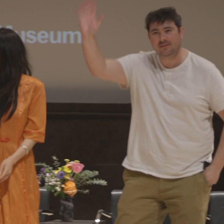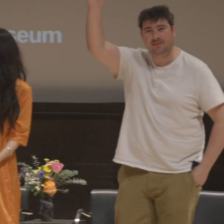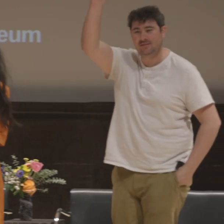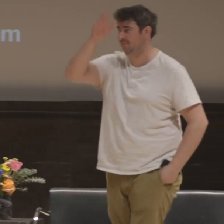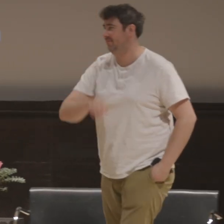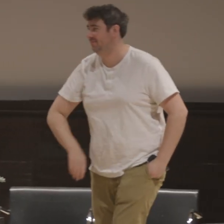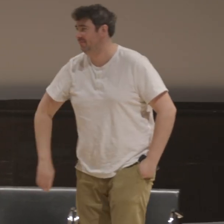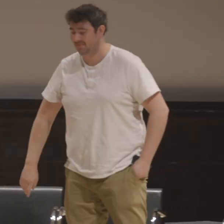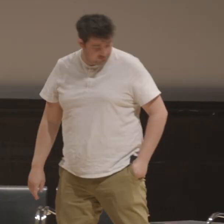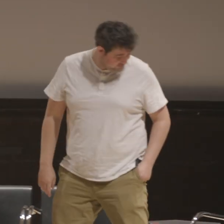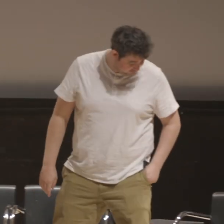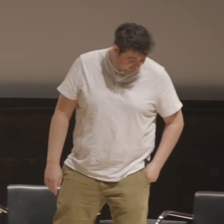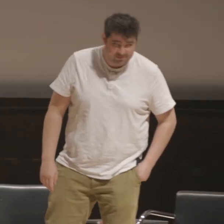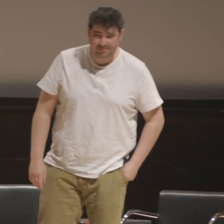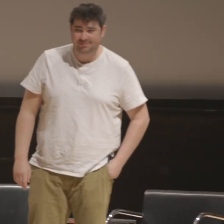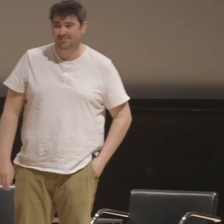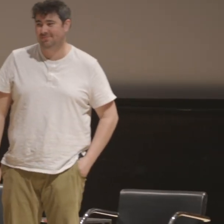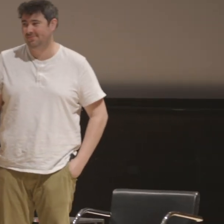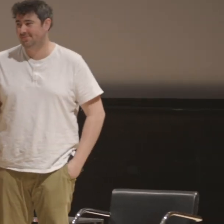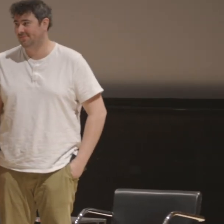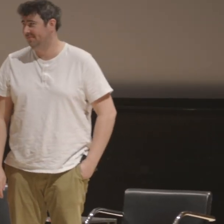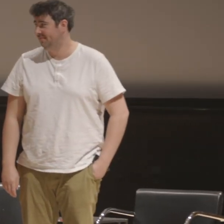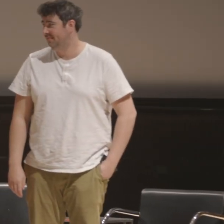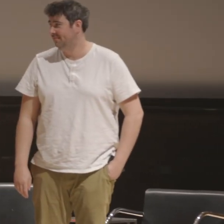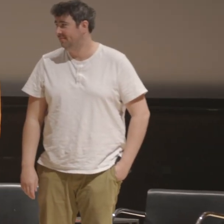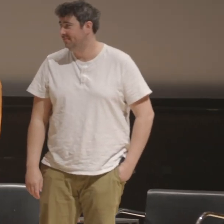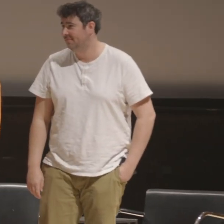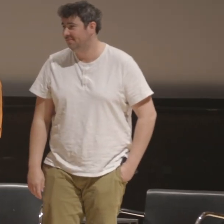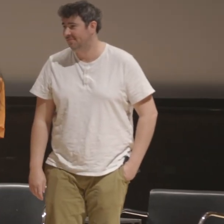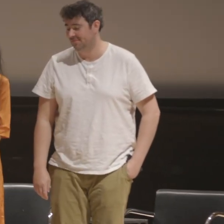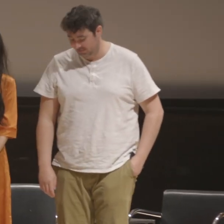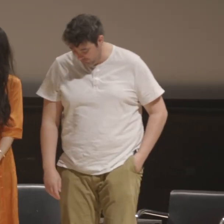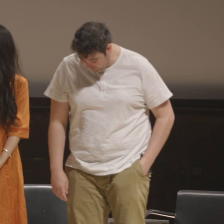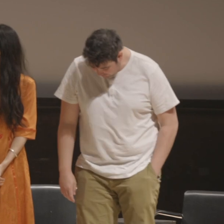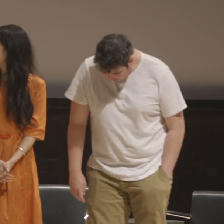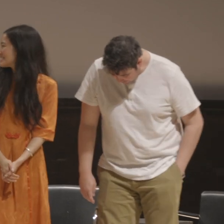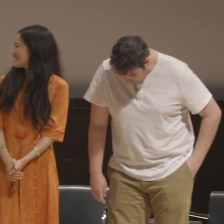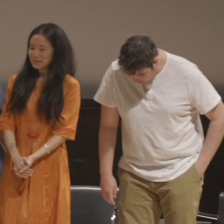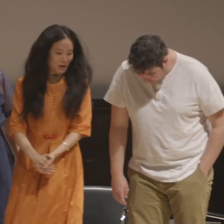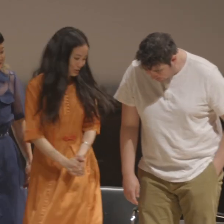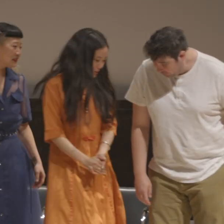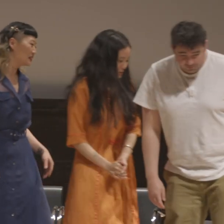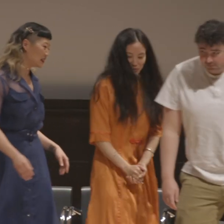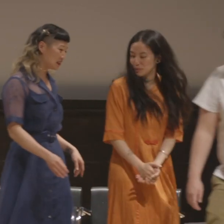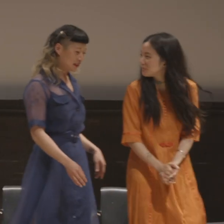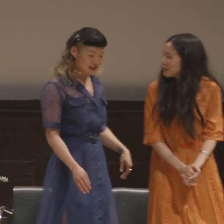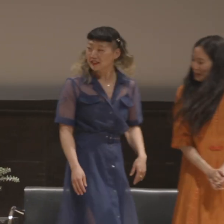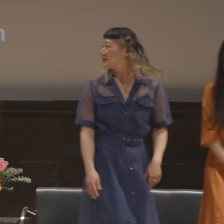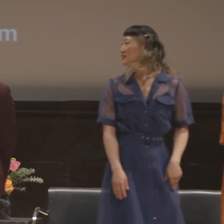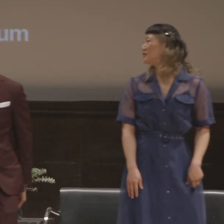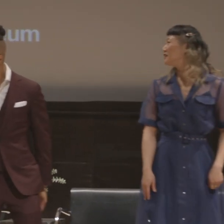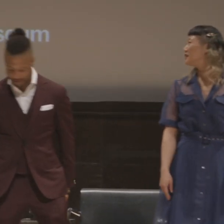Give it up for the 535 and the presenters, all writers, authors.